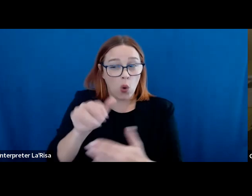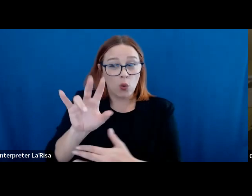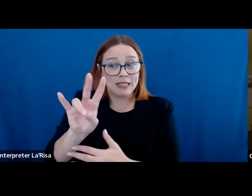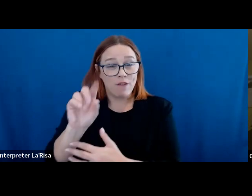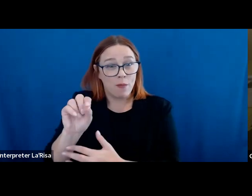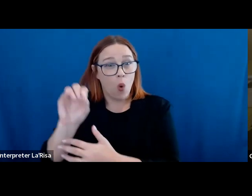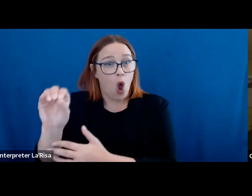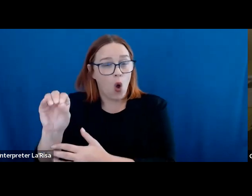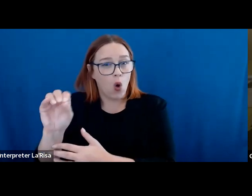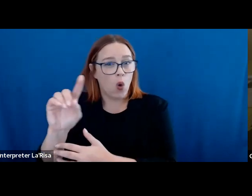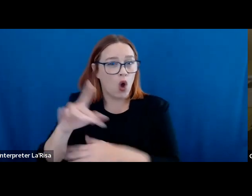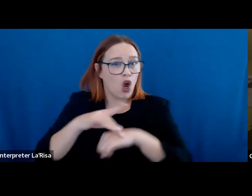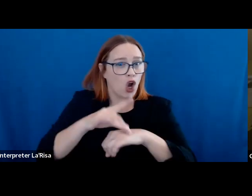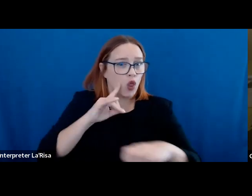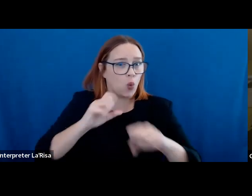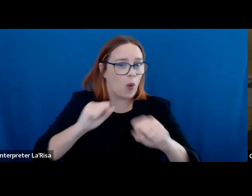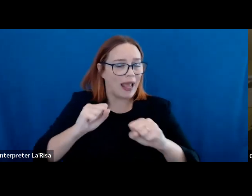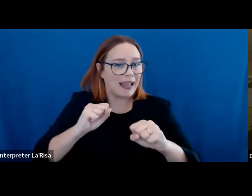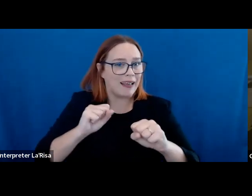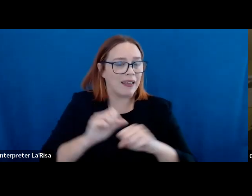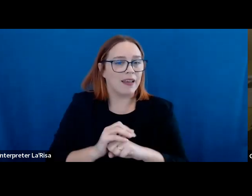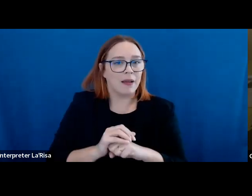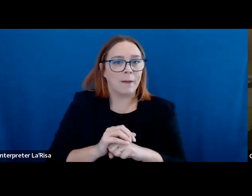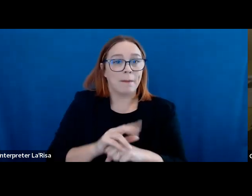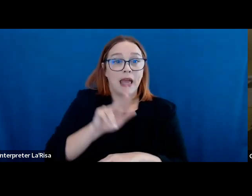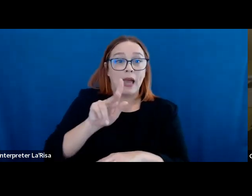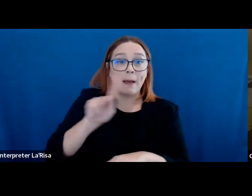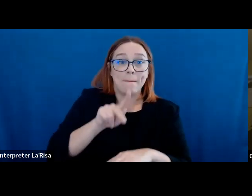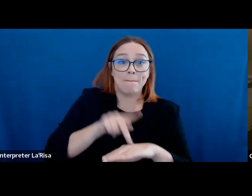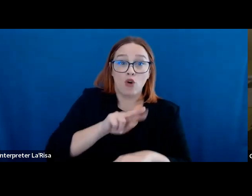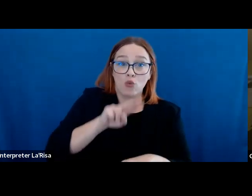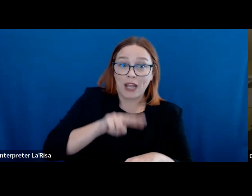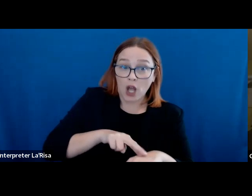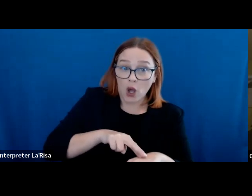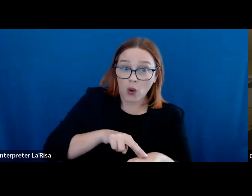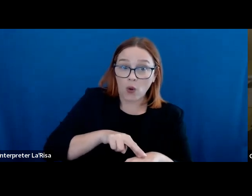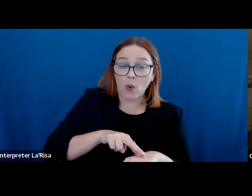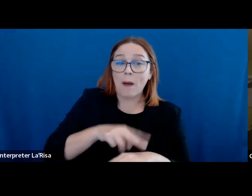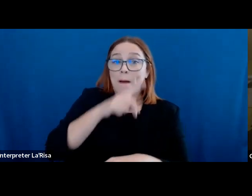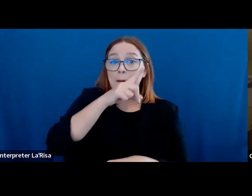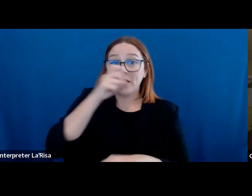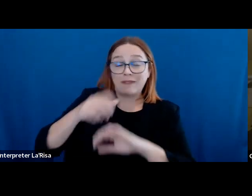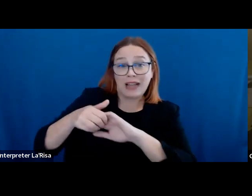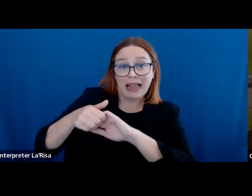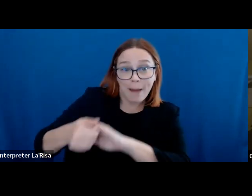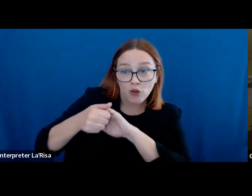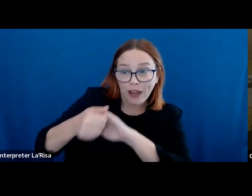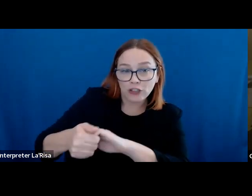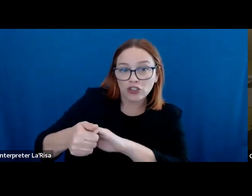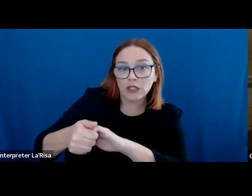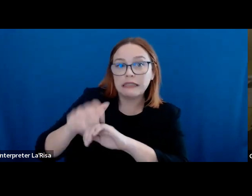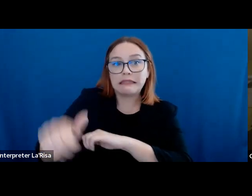the collaboration, people with disabilities were prioritized in response and rescue. And hundreds of people that